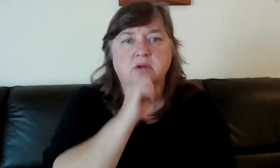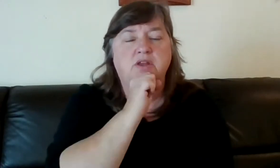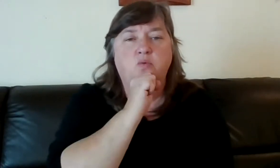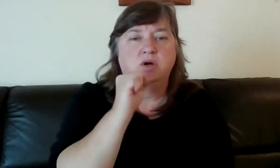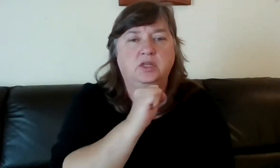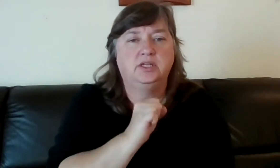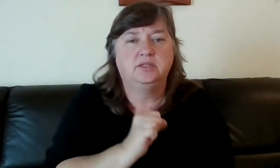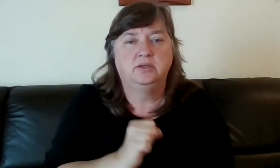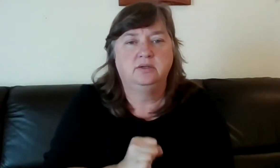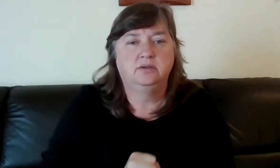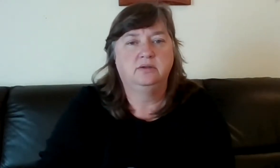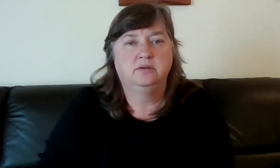And you wiggle it.